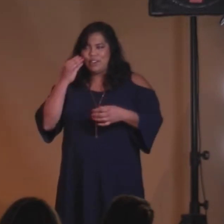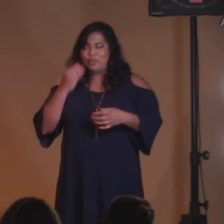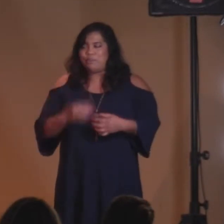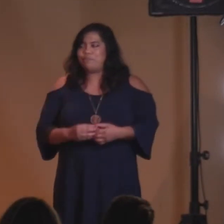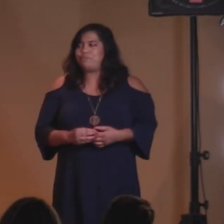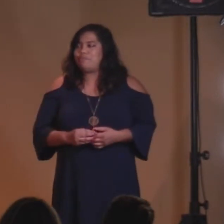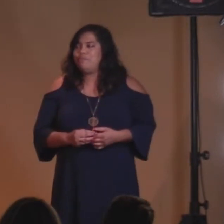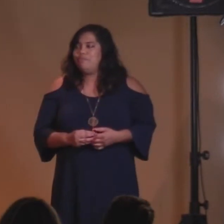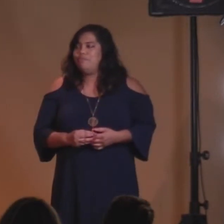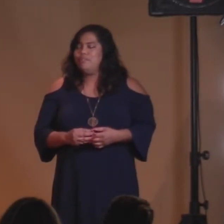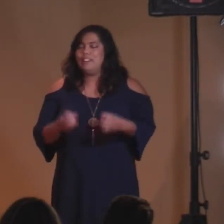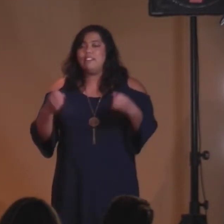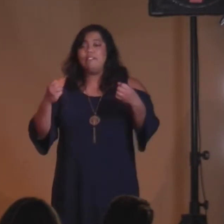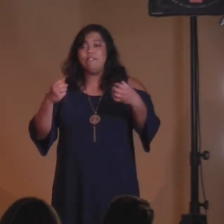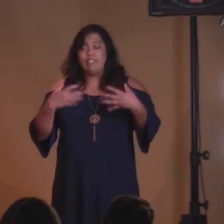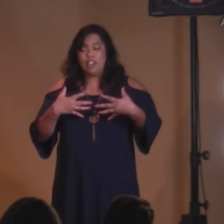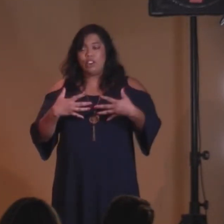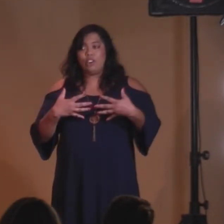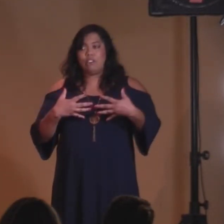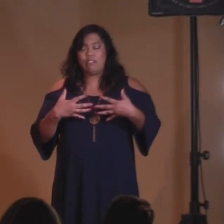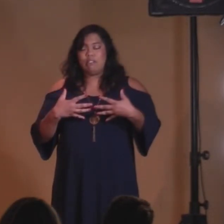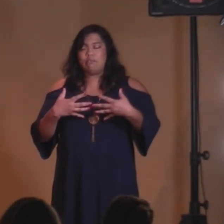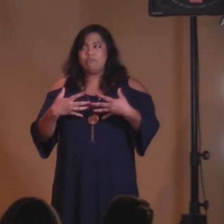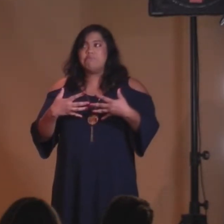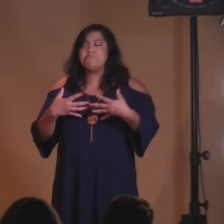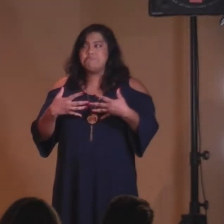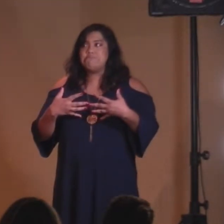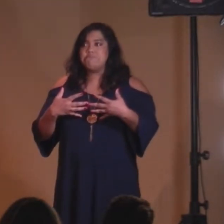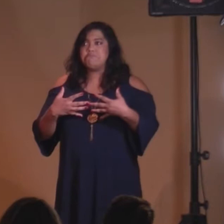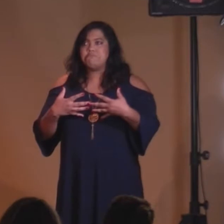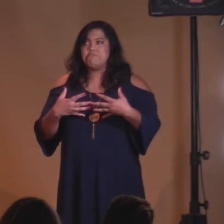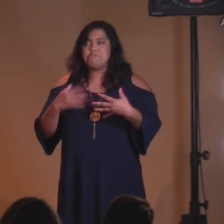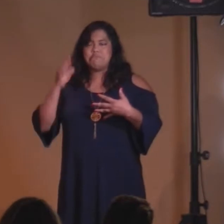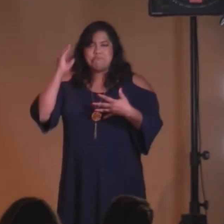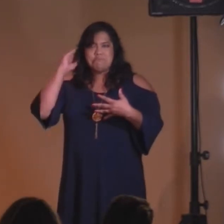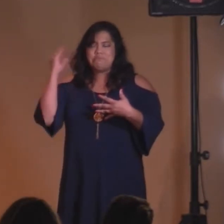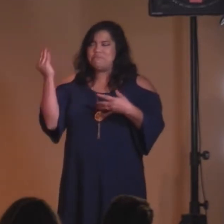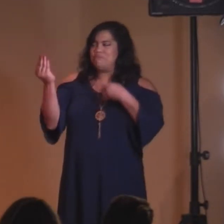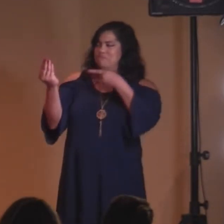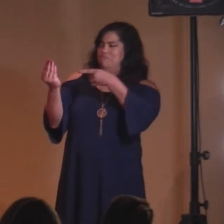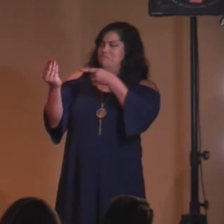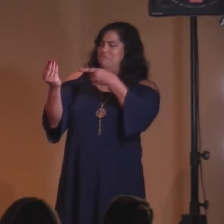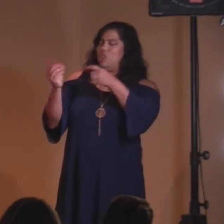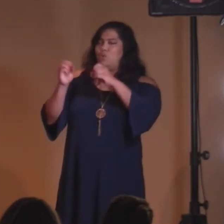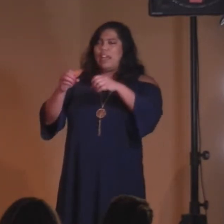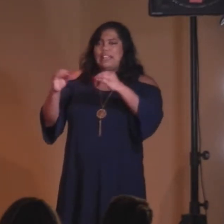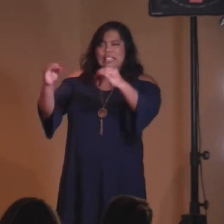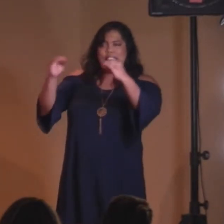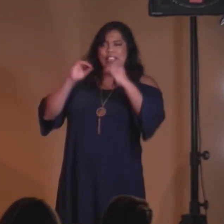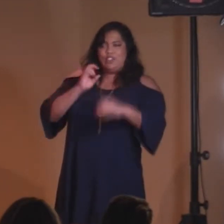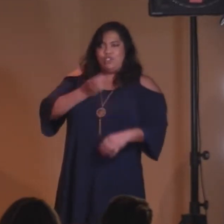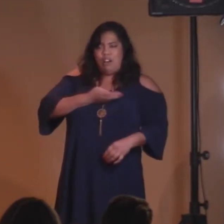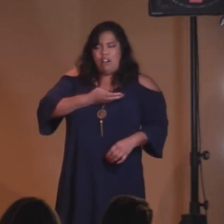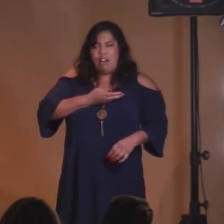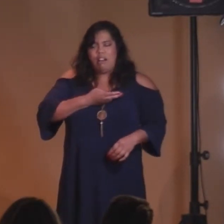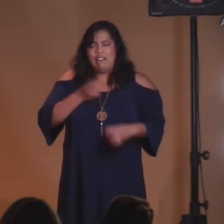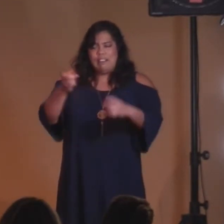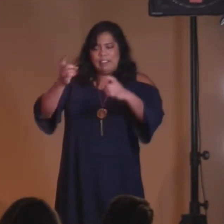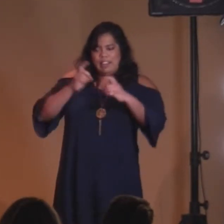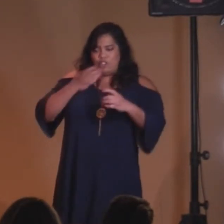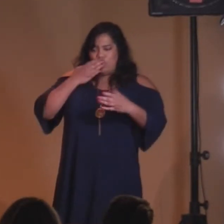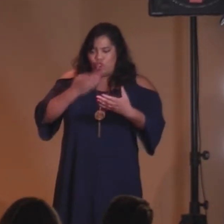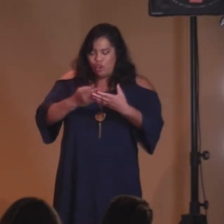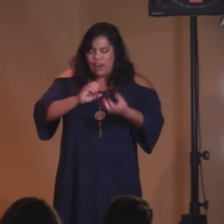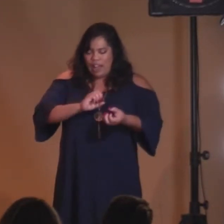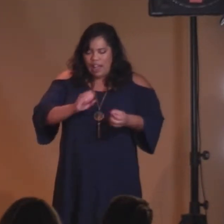Fear can be one of our greatest teachers. Like, it can give us the opportunity to transcend into something greater.